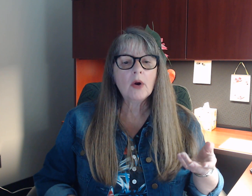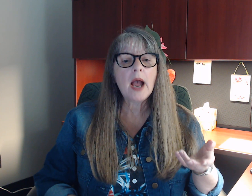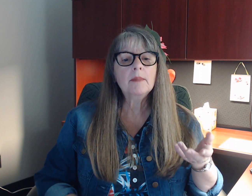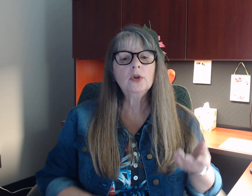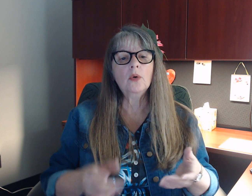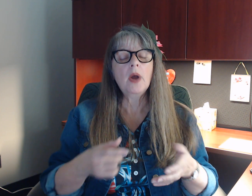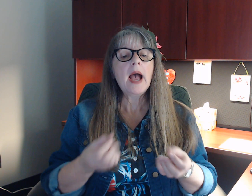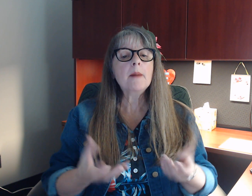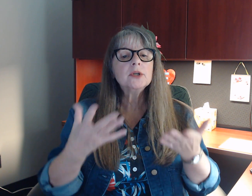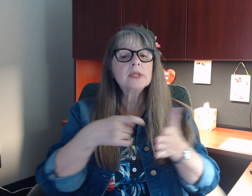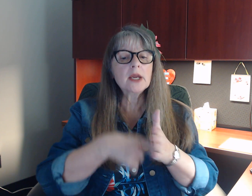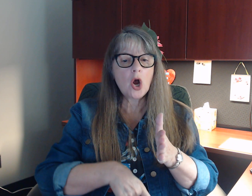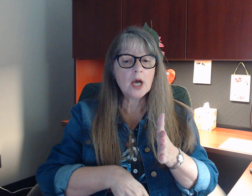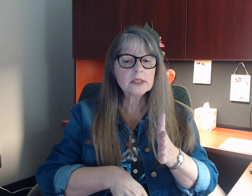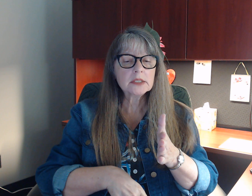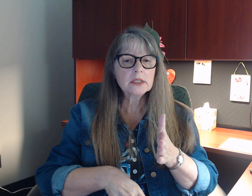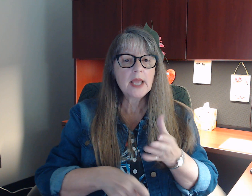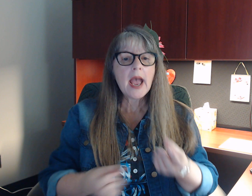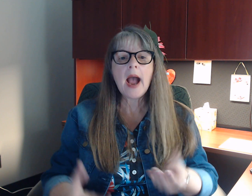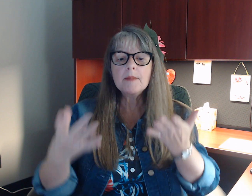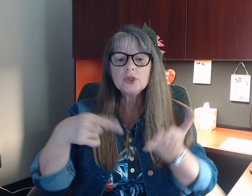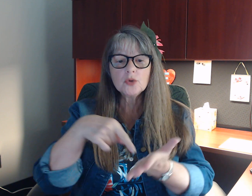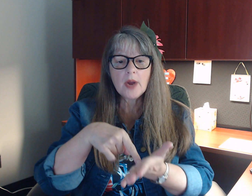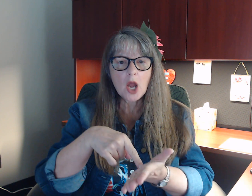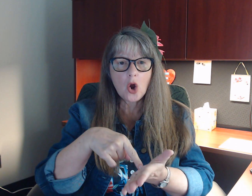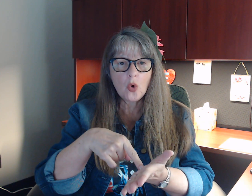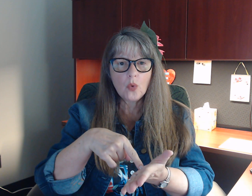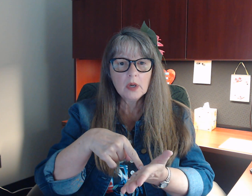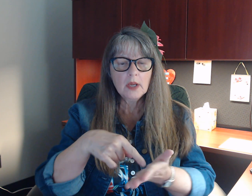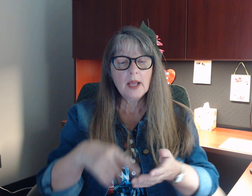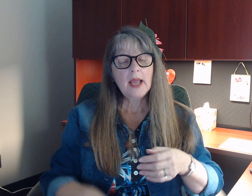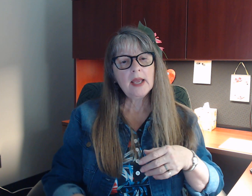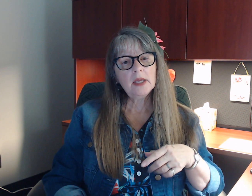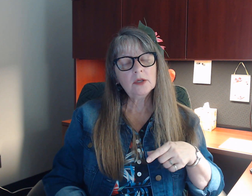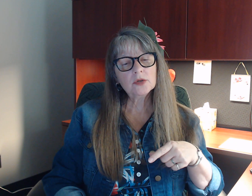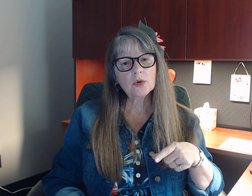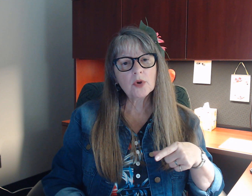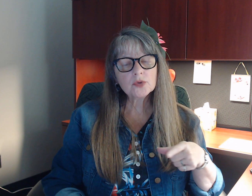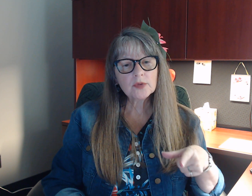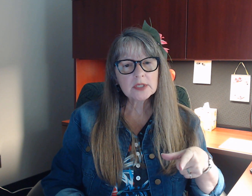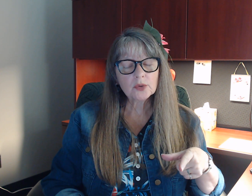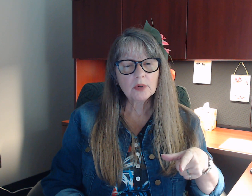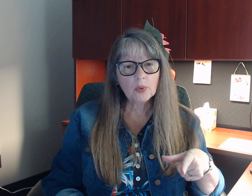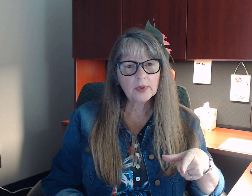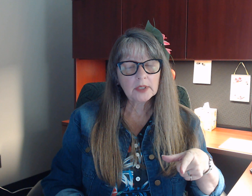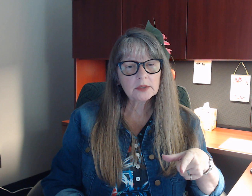how much does that cost? How much do I owe? And so those are things that are important.